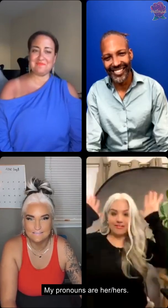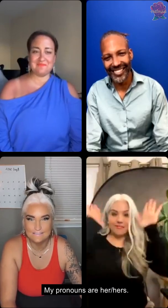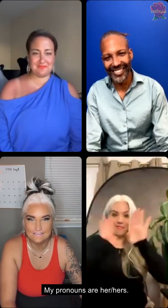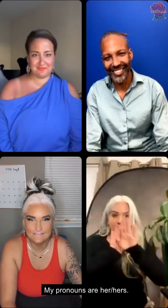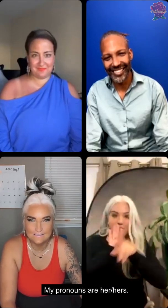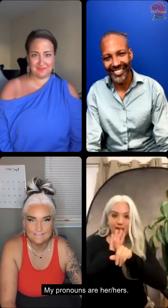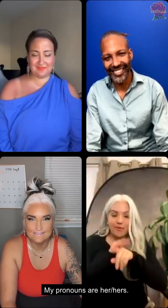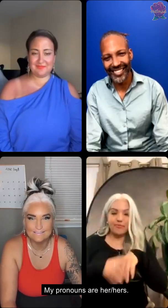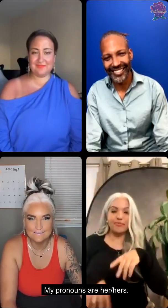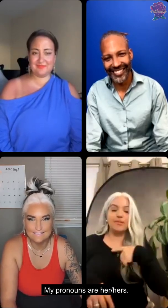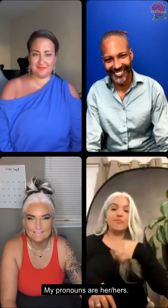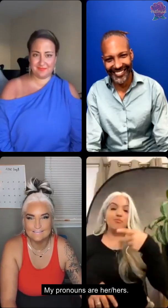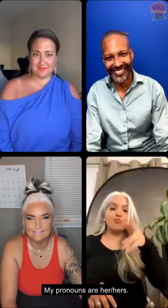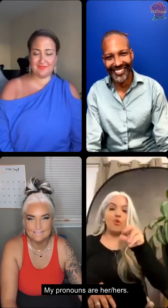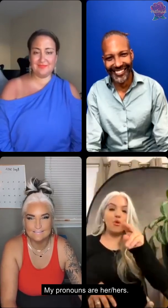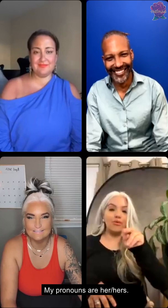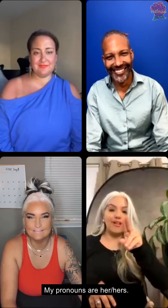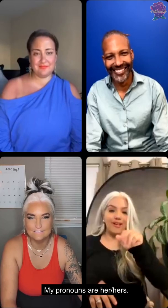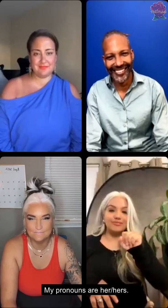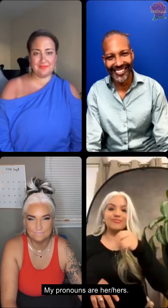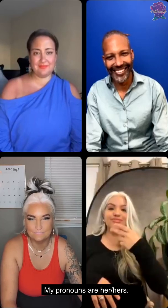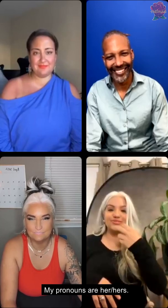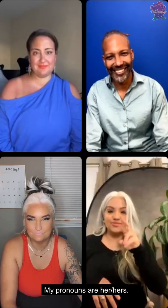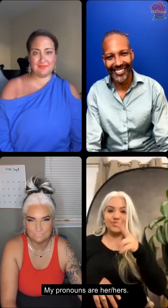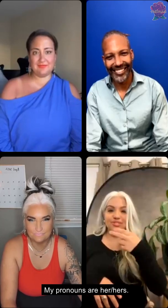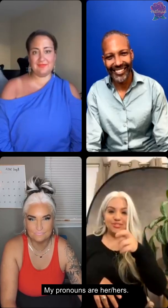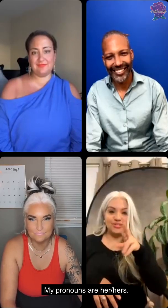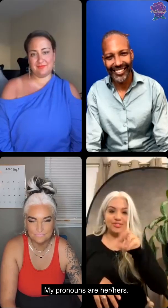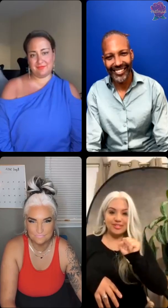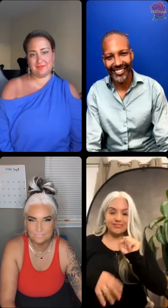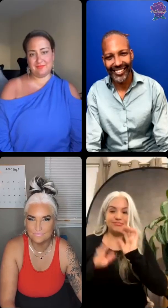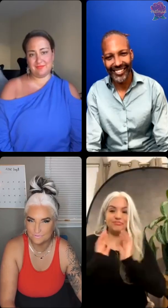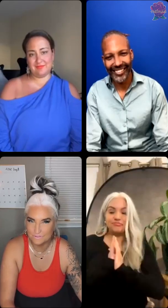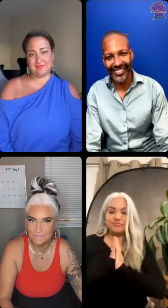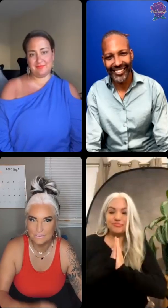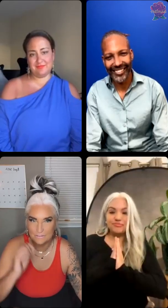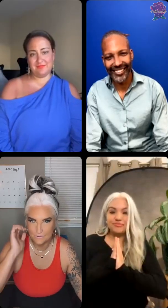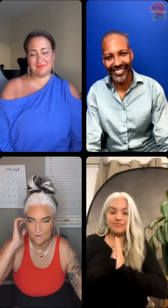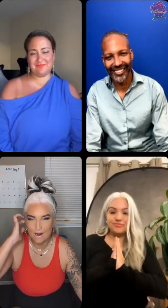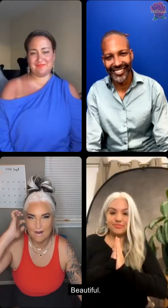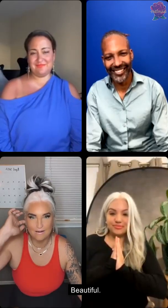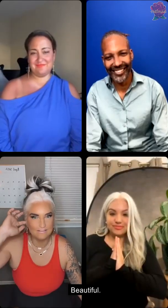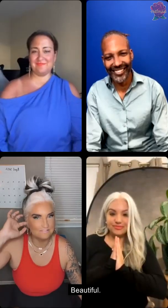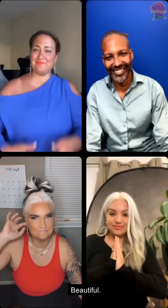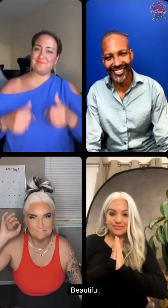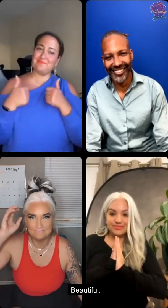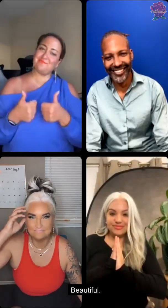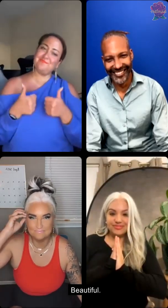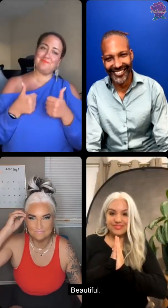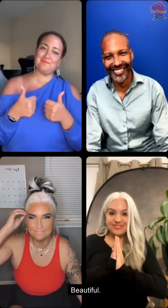background. My pronouns is her and hers.